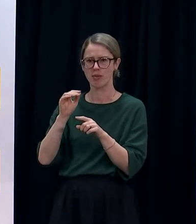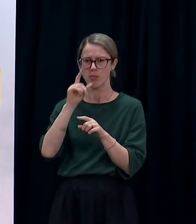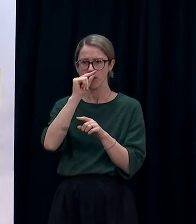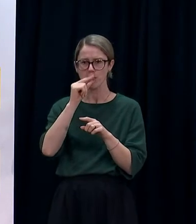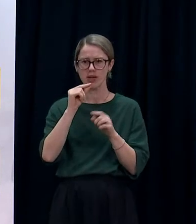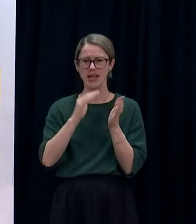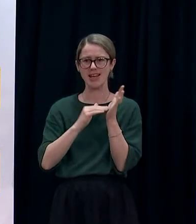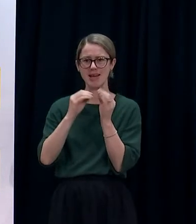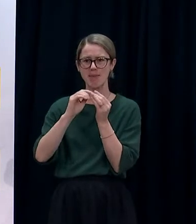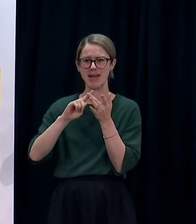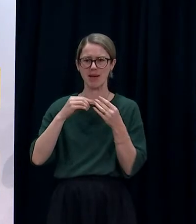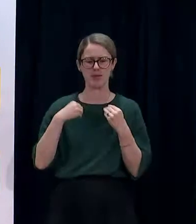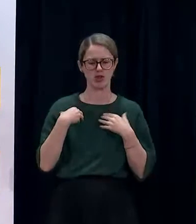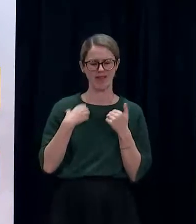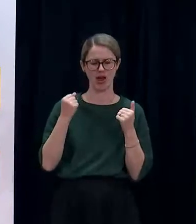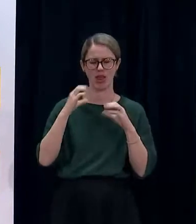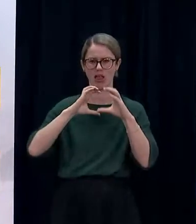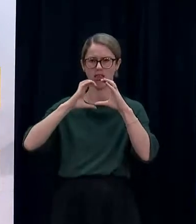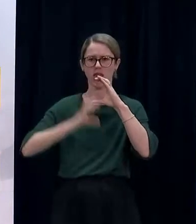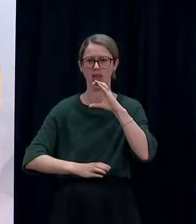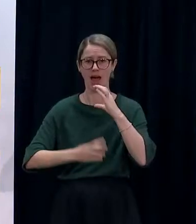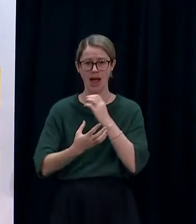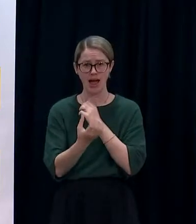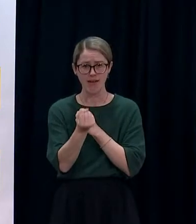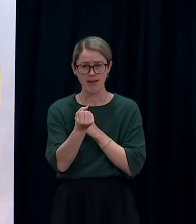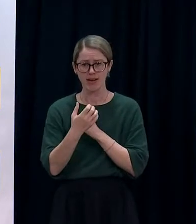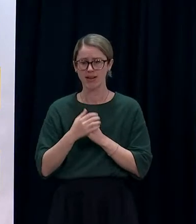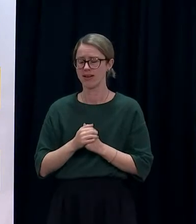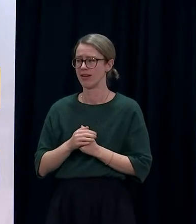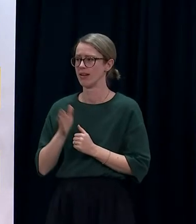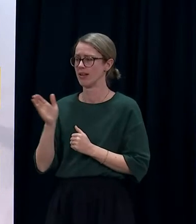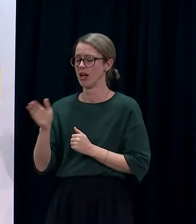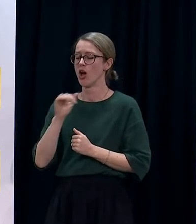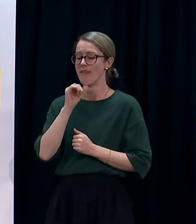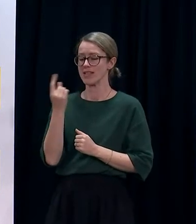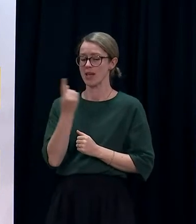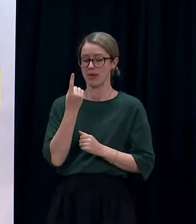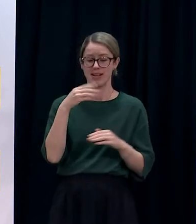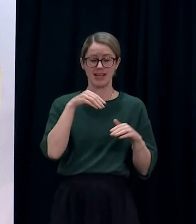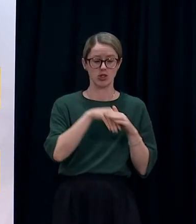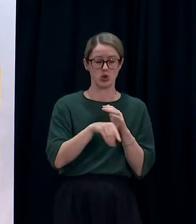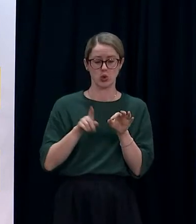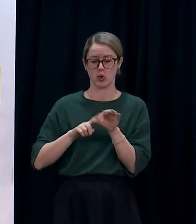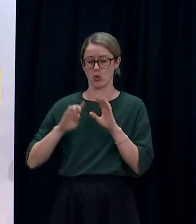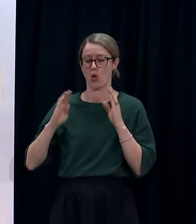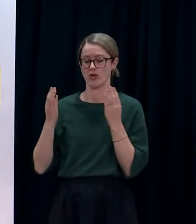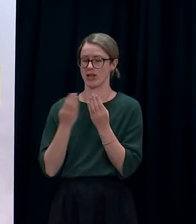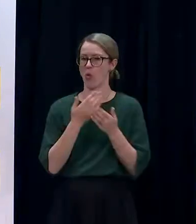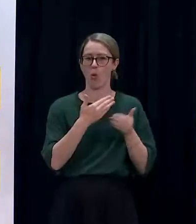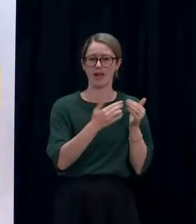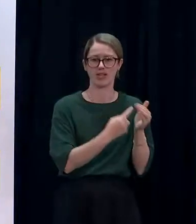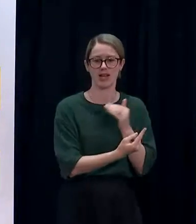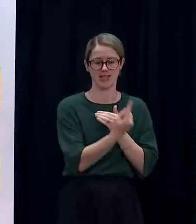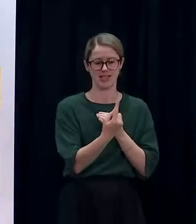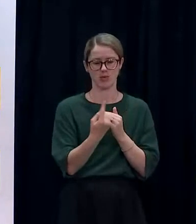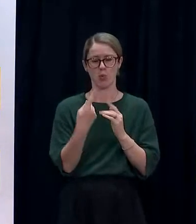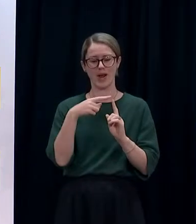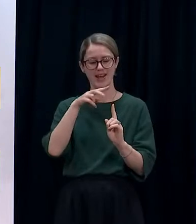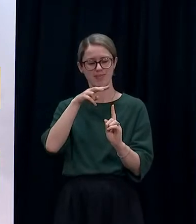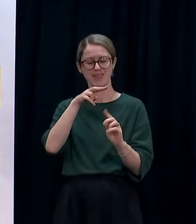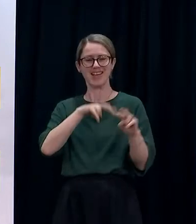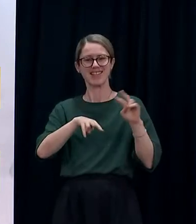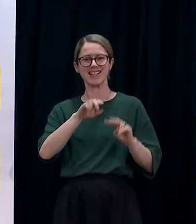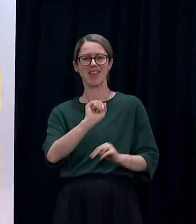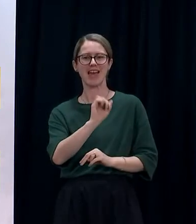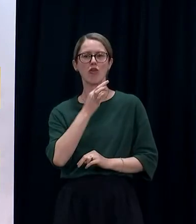MD? So one of the things that happens whenever anyone enters a managed isolation and quarantine facility is that a risk assessment is